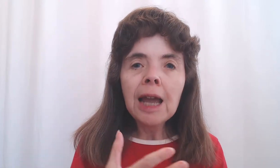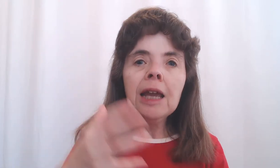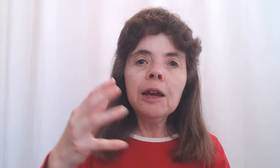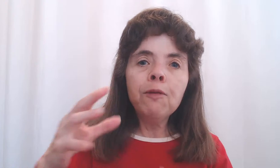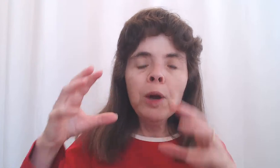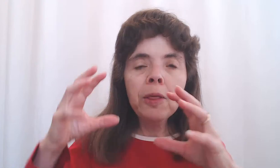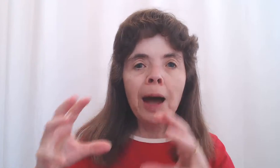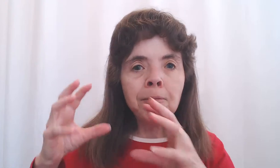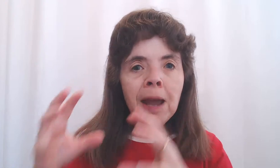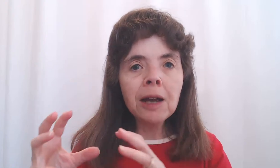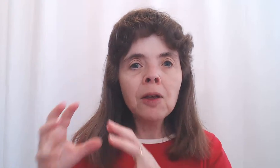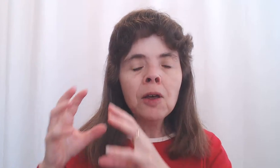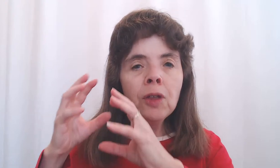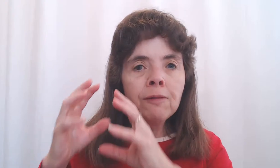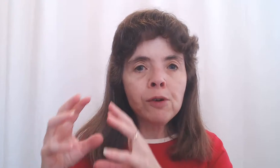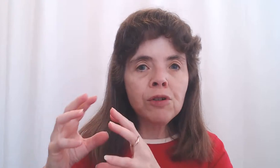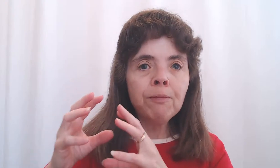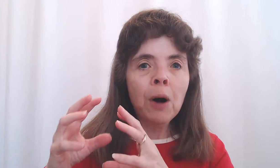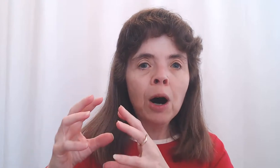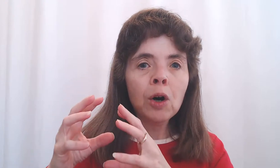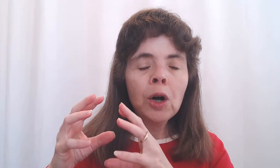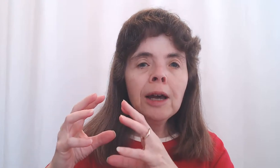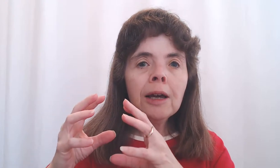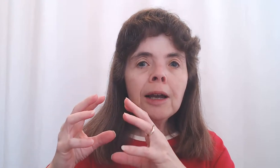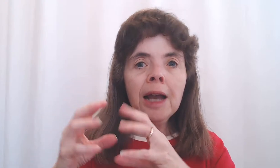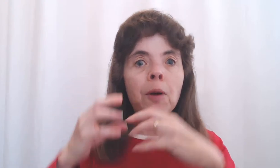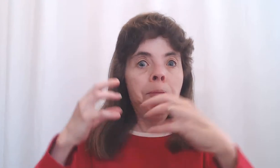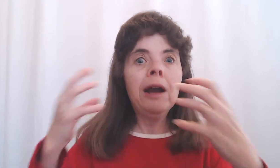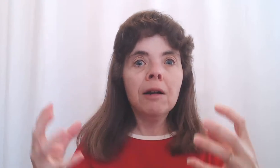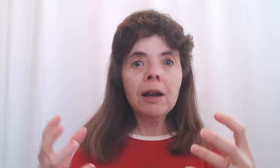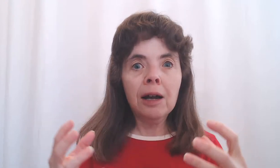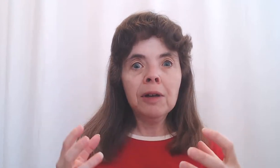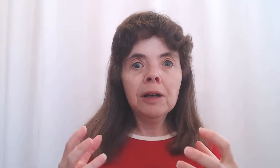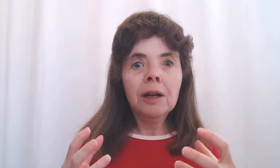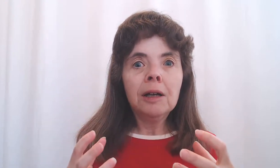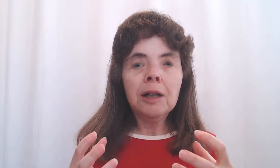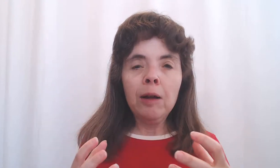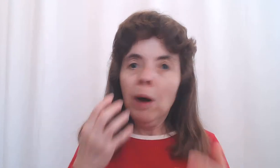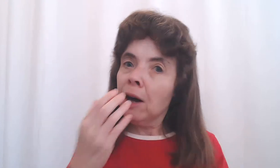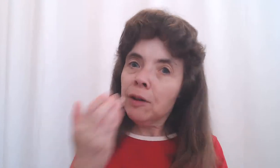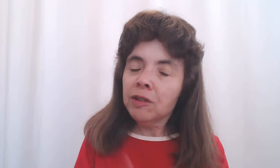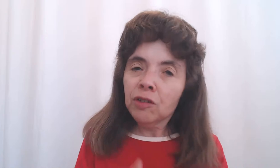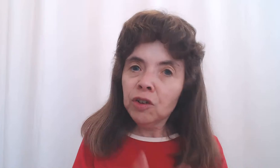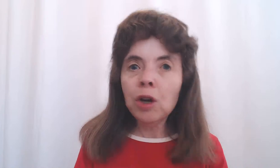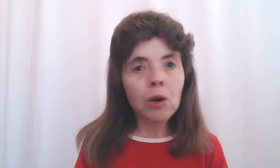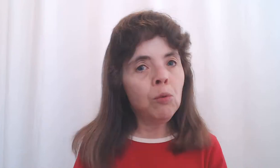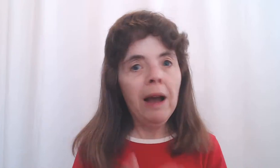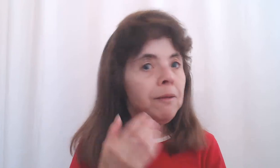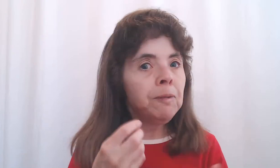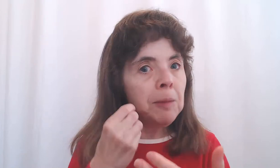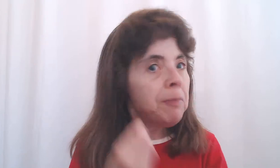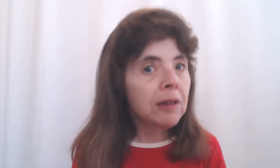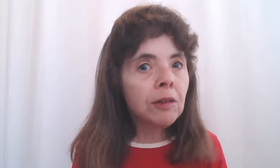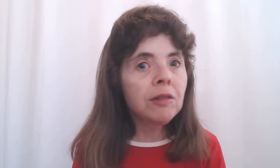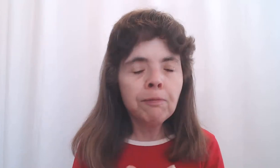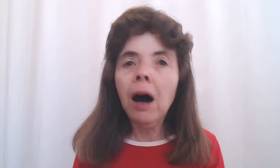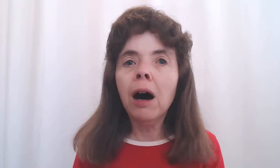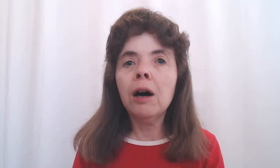If we then make the conversion of Paul kind of our paradigm, like, well, since, you know, we have the epistles of Paul,